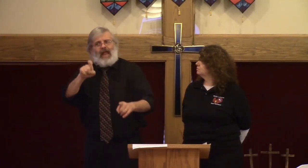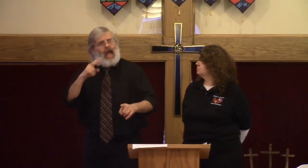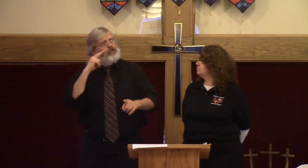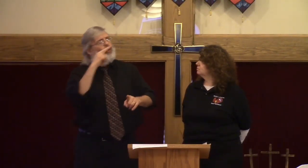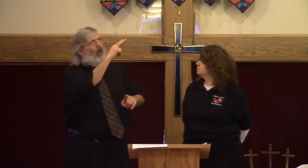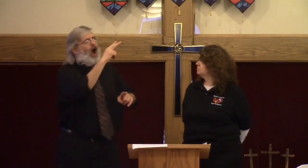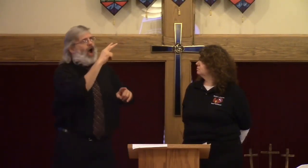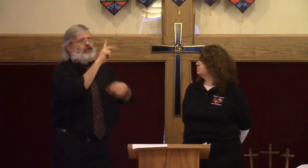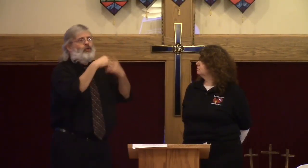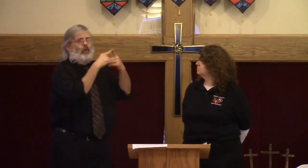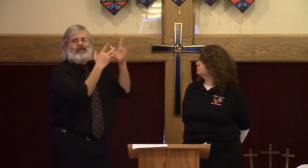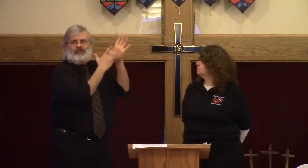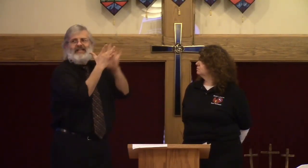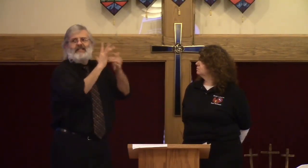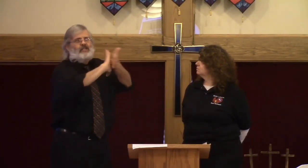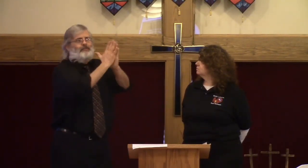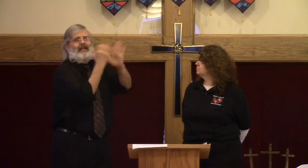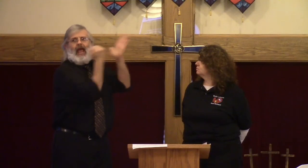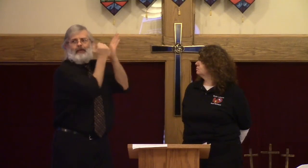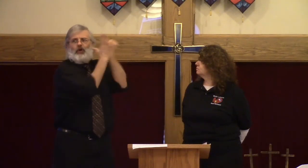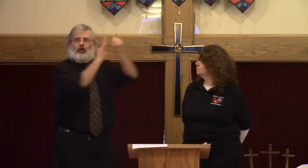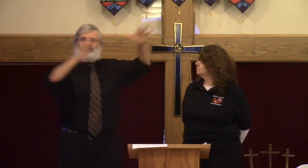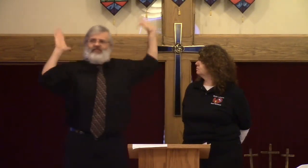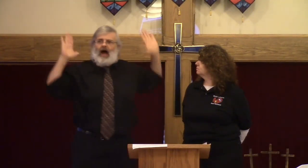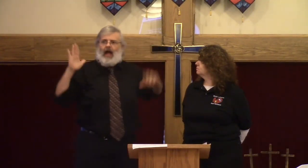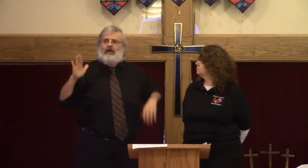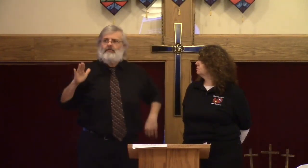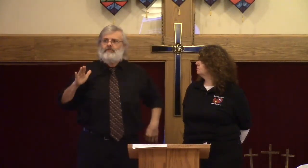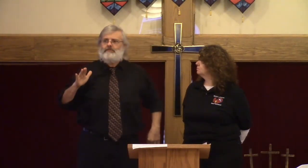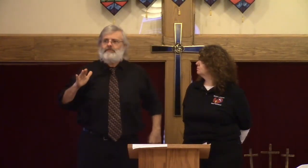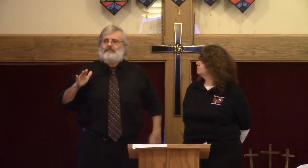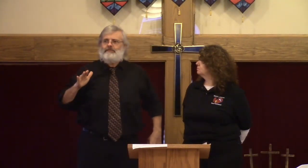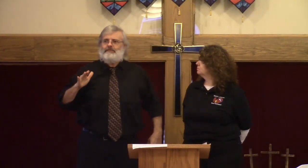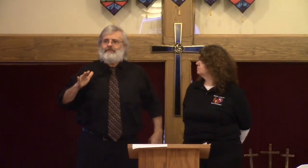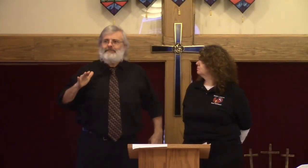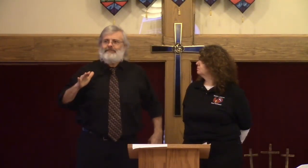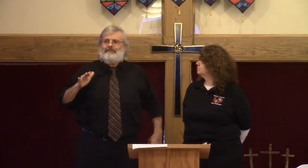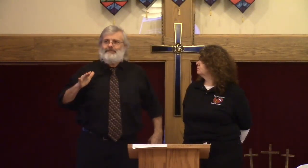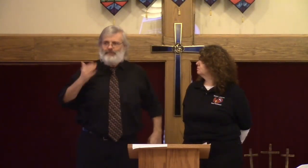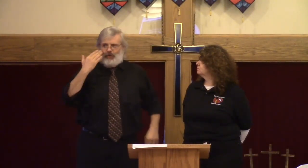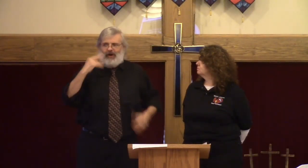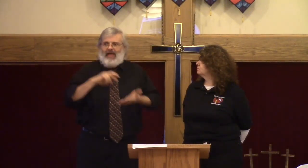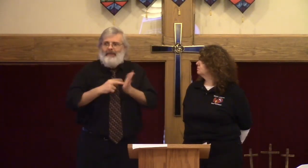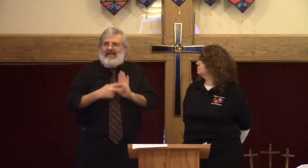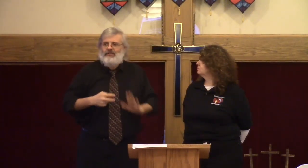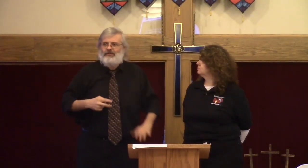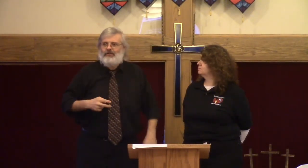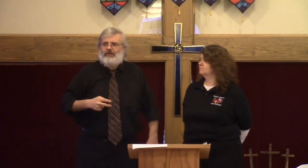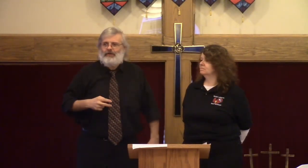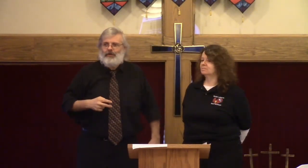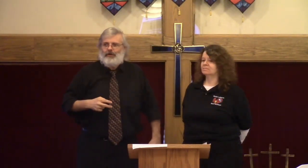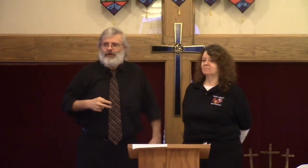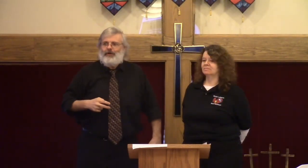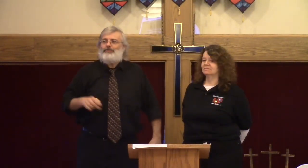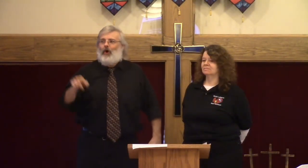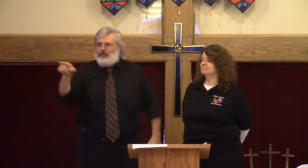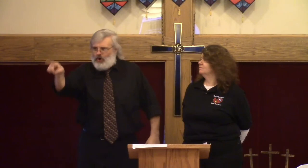had to watch when Jesus became crucified. You know what that means? So you